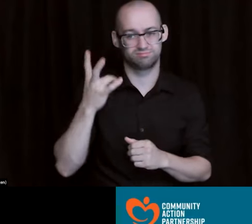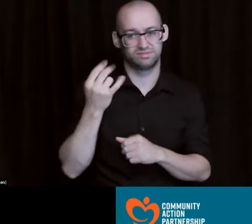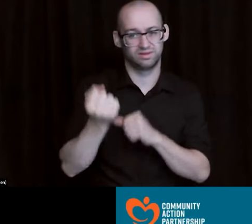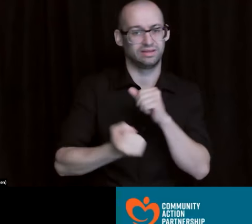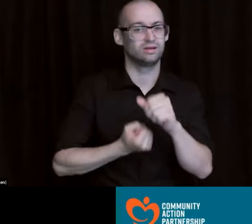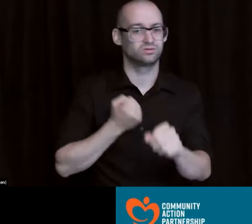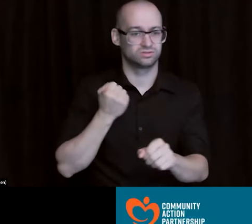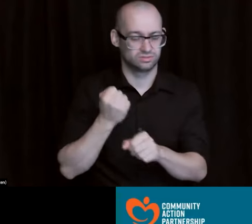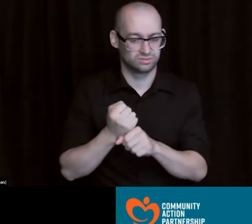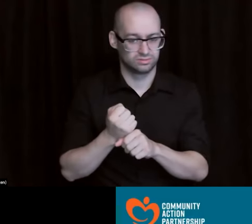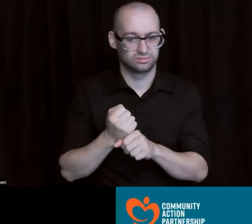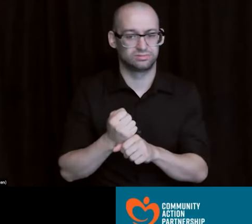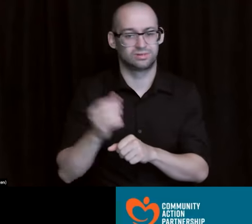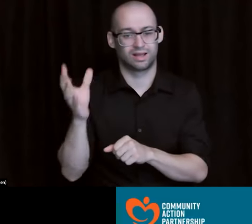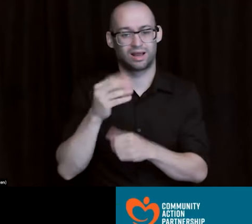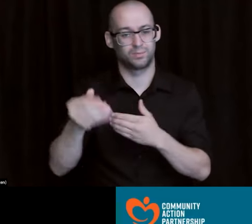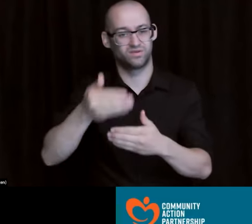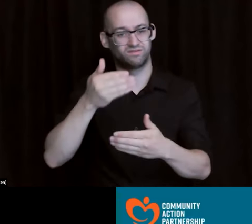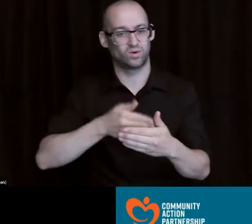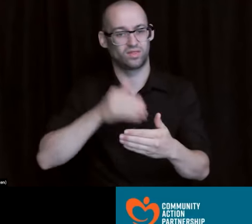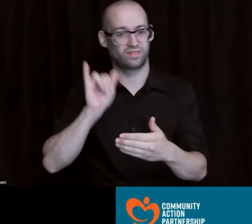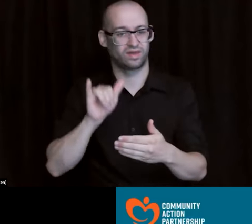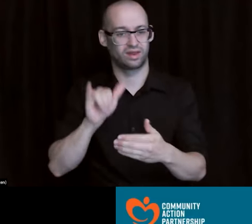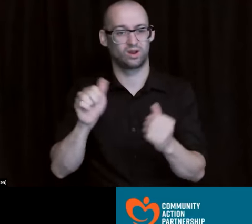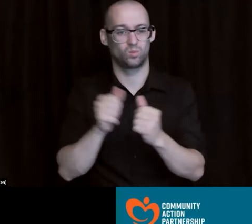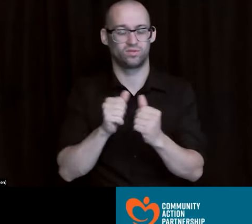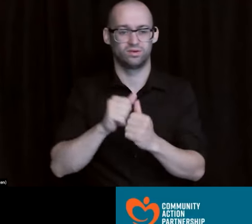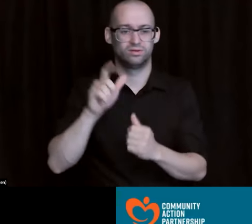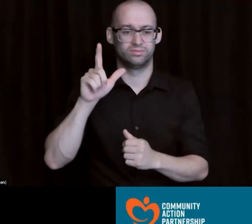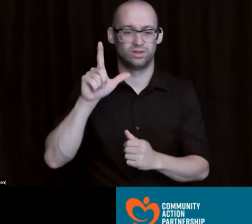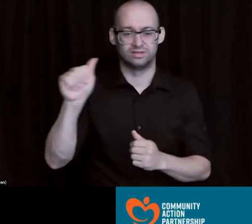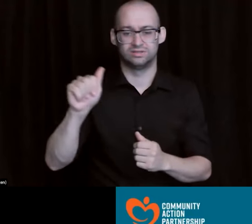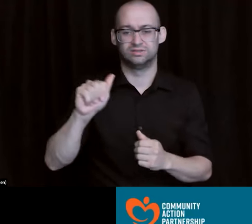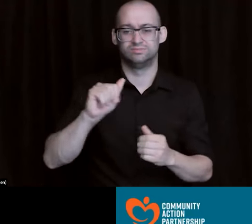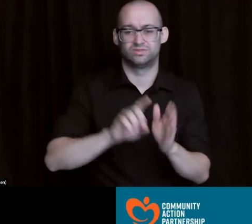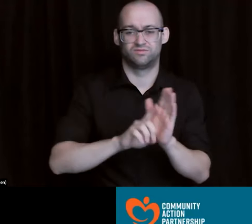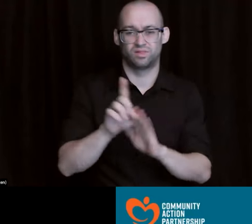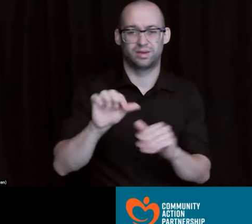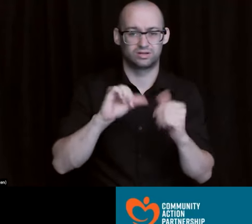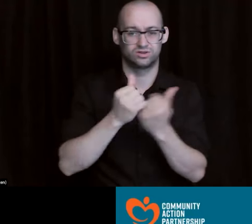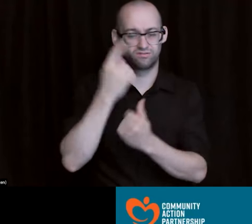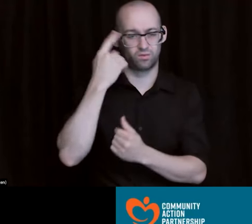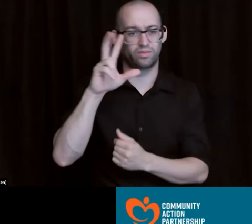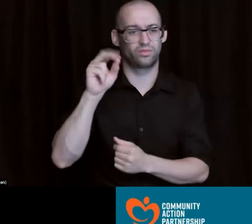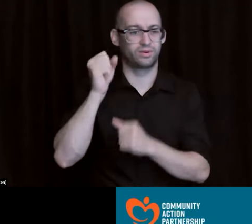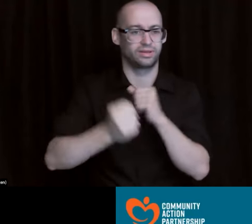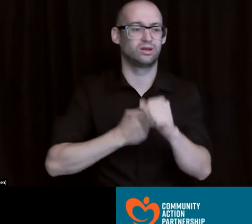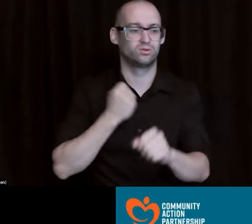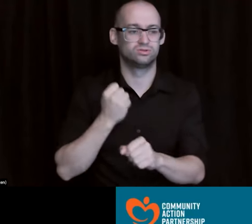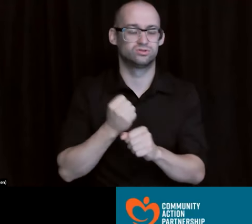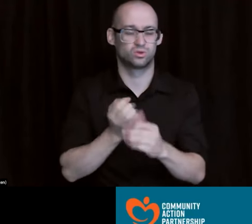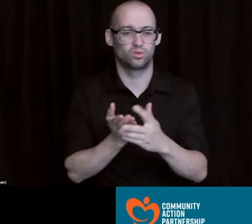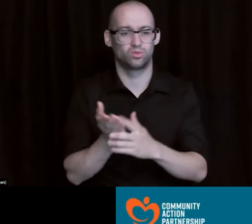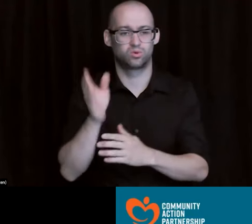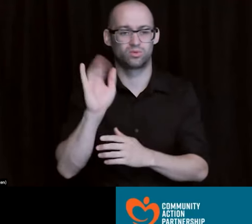7 years. And prior to that, I was with the Los Angeles Redevelopment Agency for almost 30 years. And during that